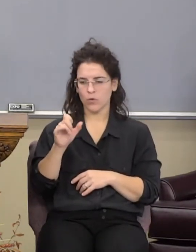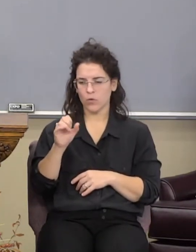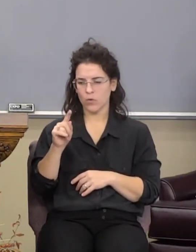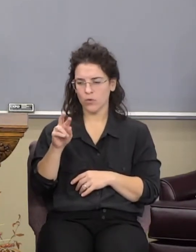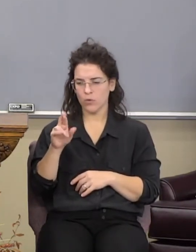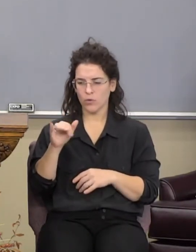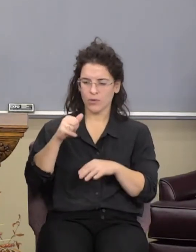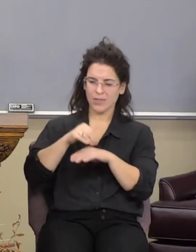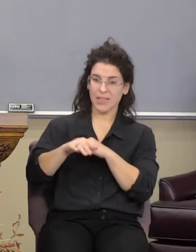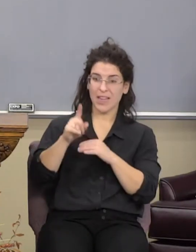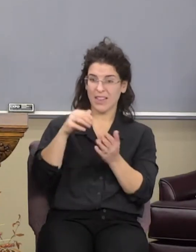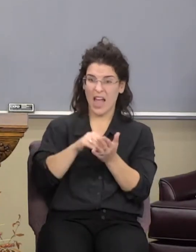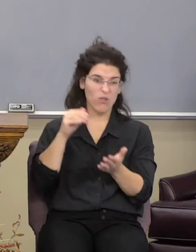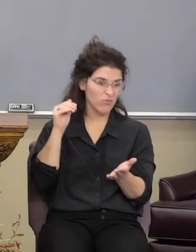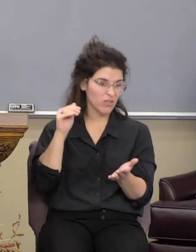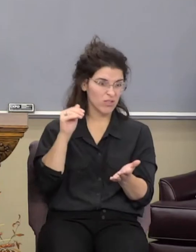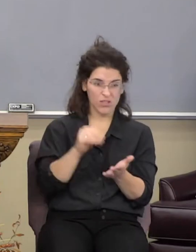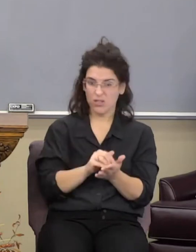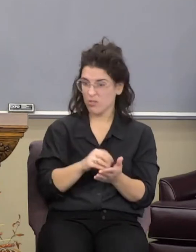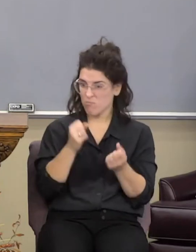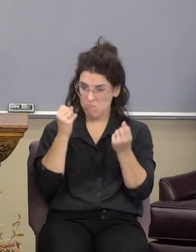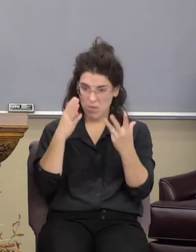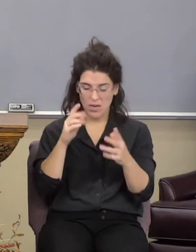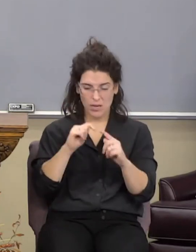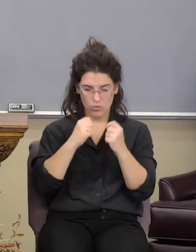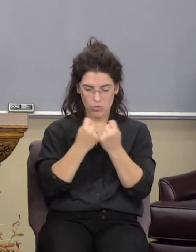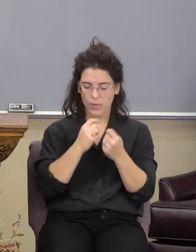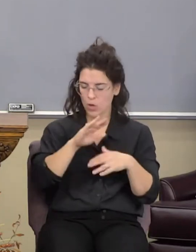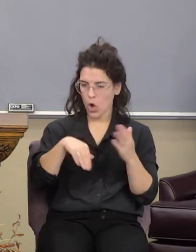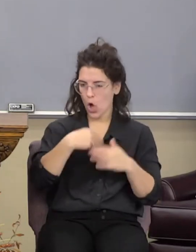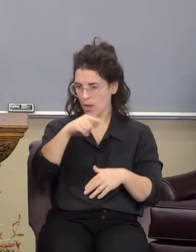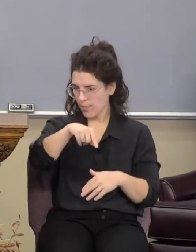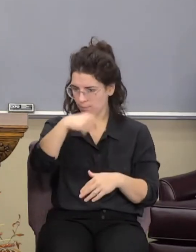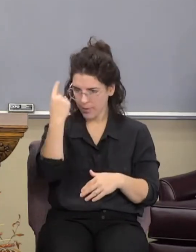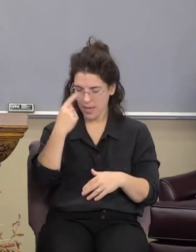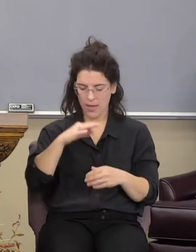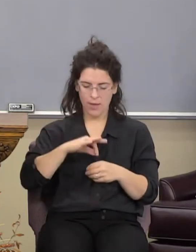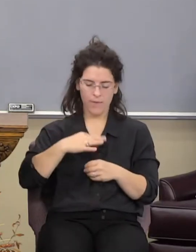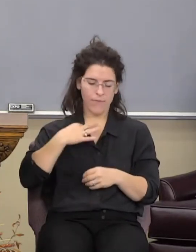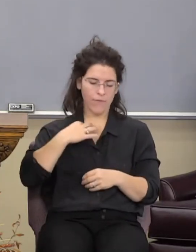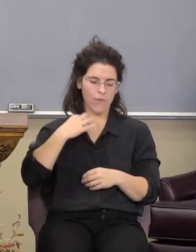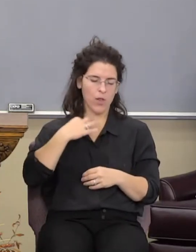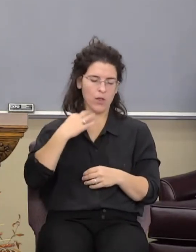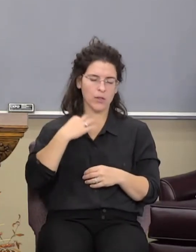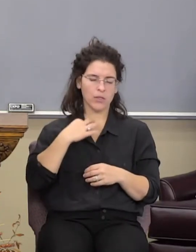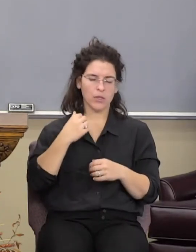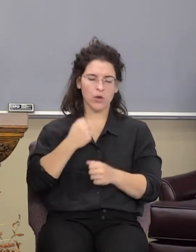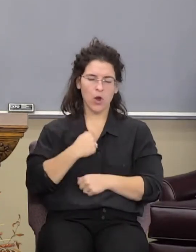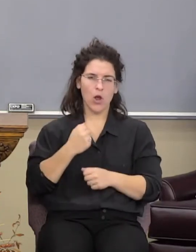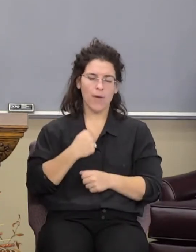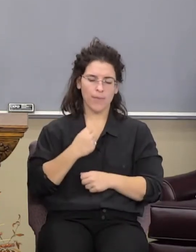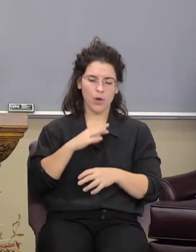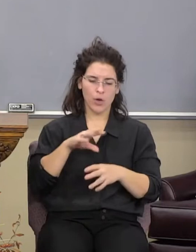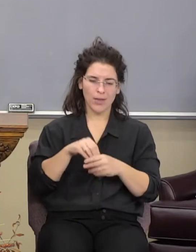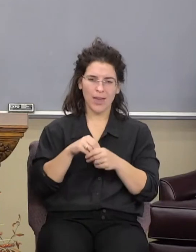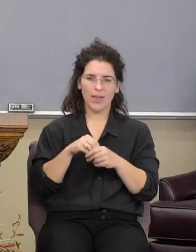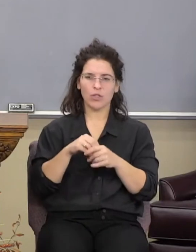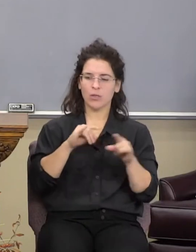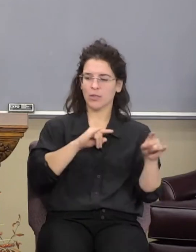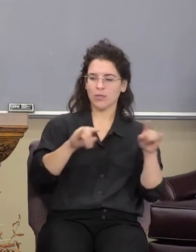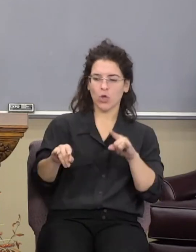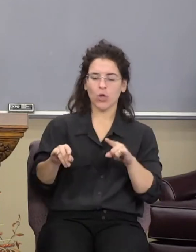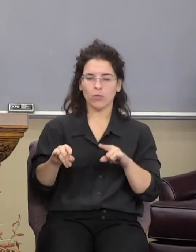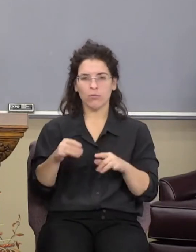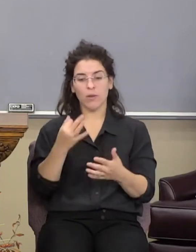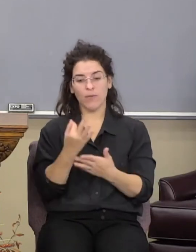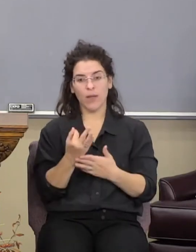is the first time the all-black volunteer regiment are engaged in an assault. In